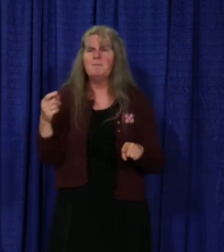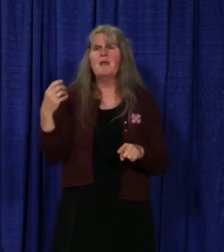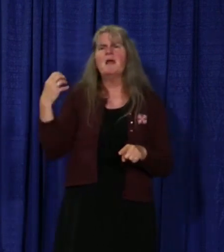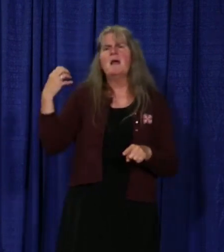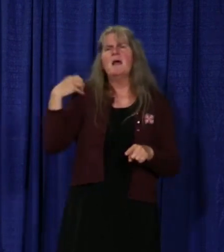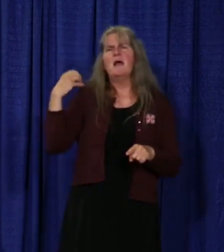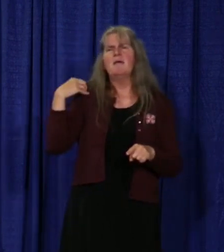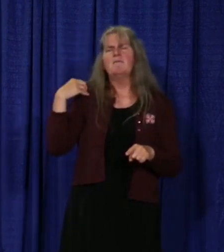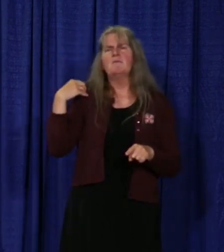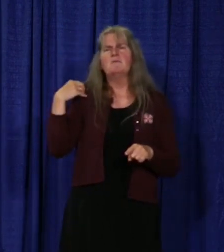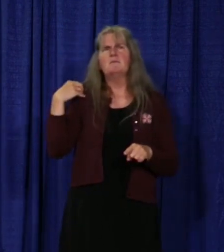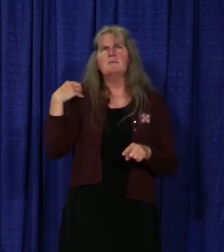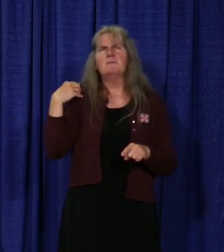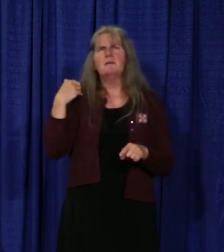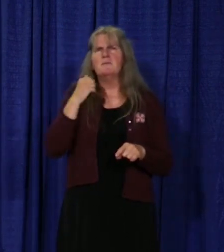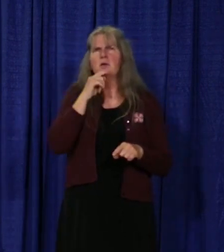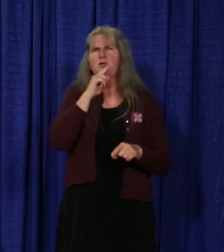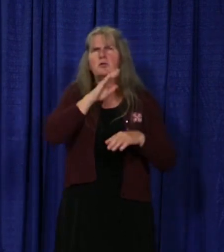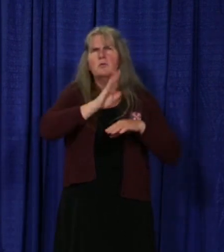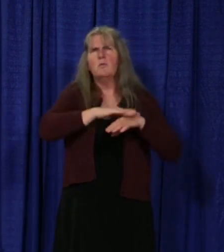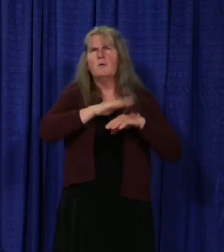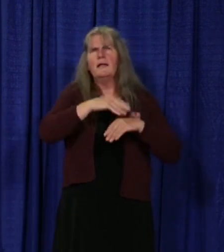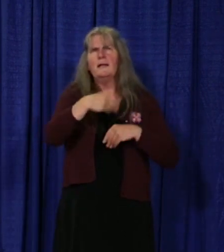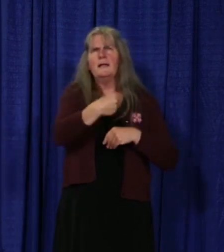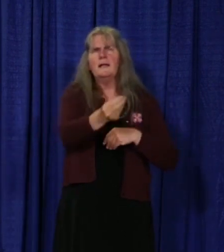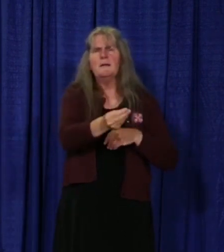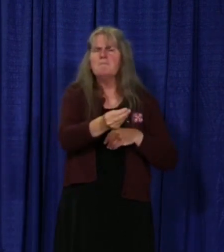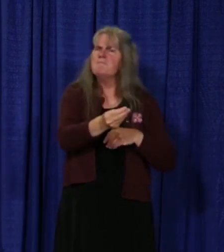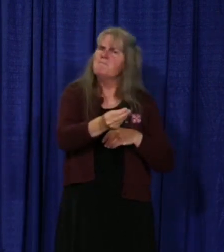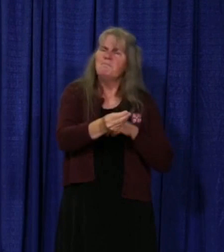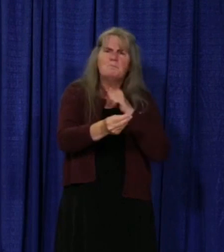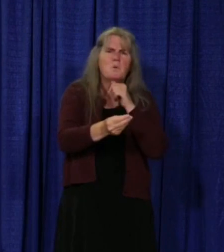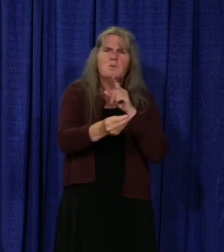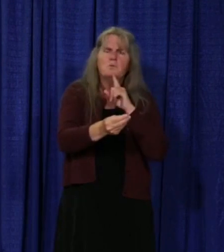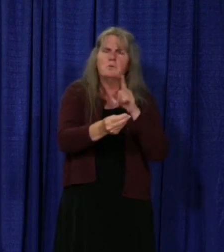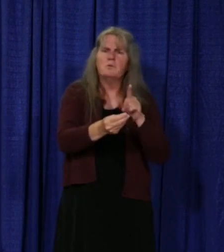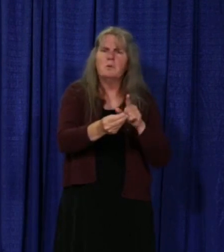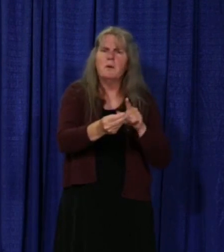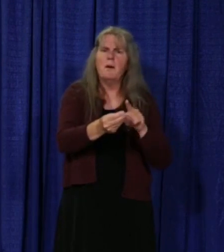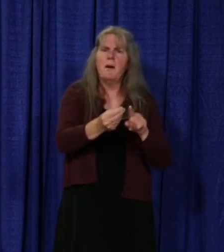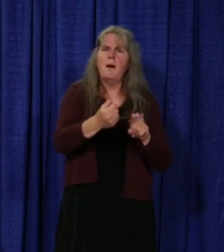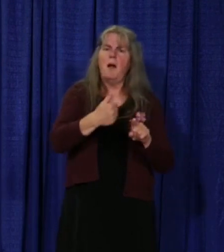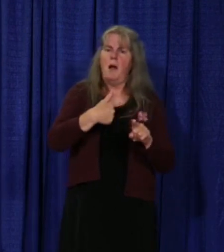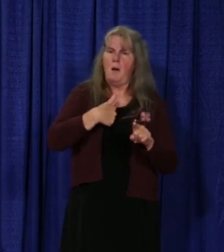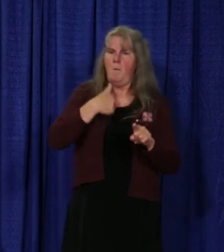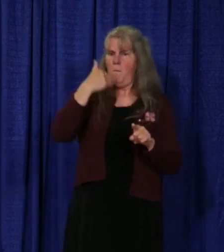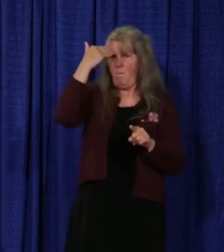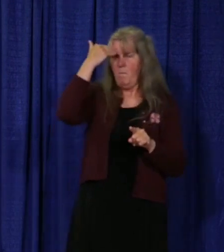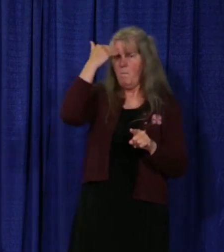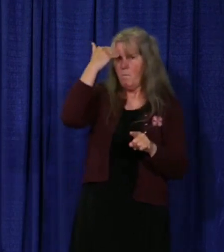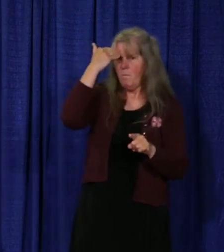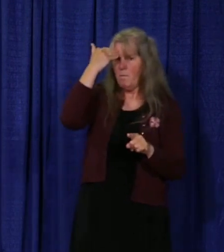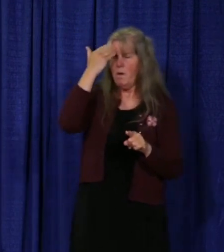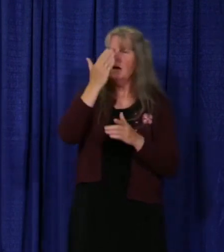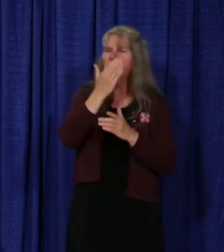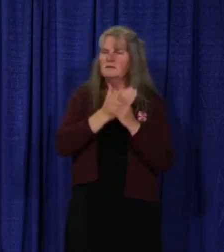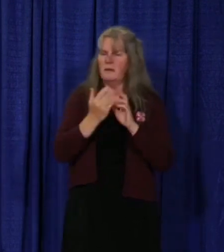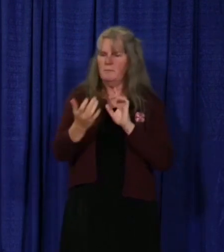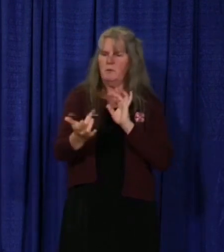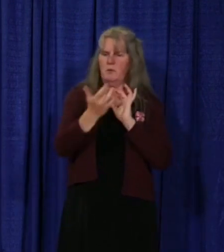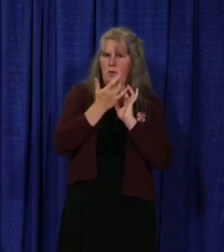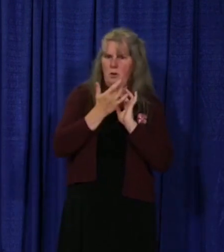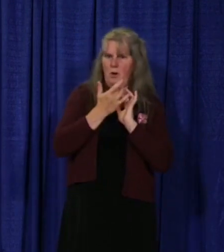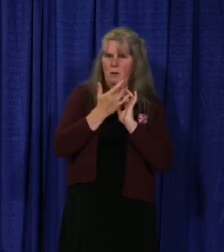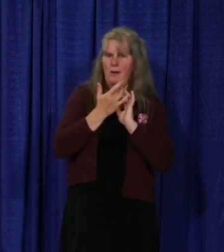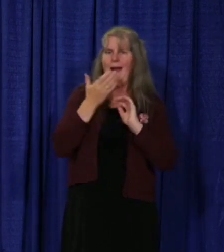enforcement as far as whether warnings have been given out or not. I know that there have been some calls in after